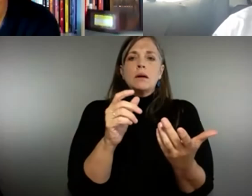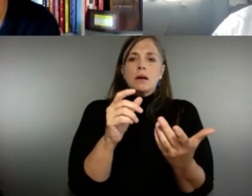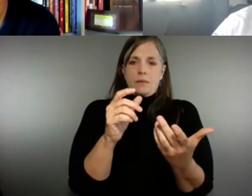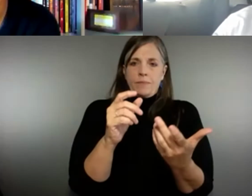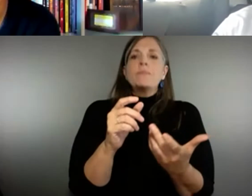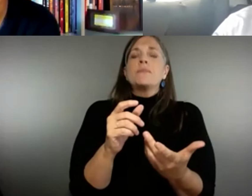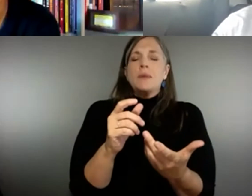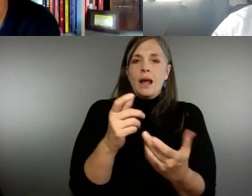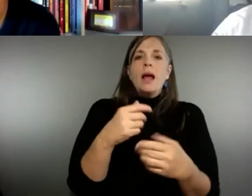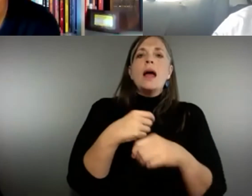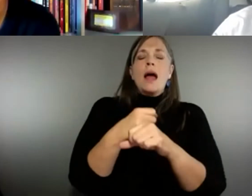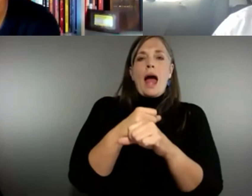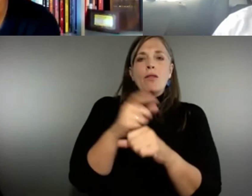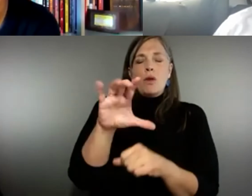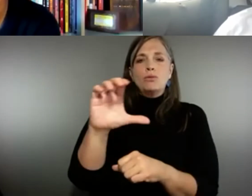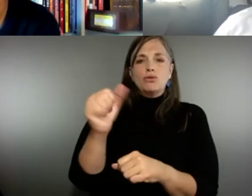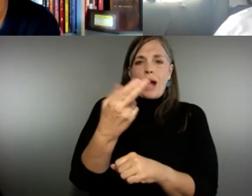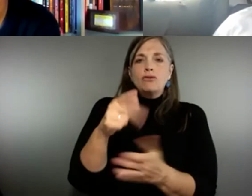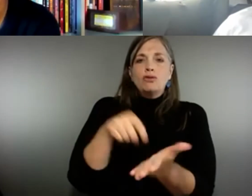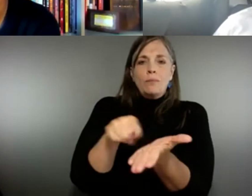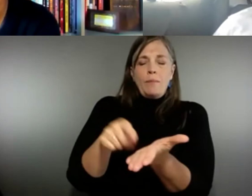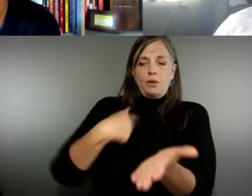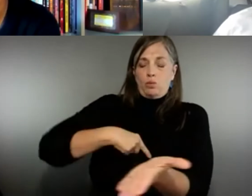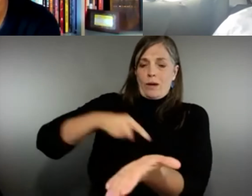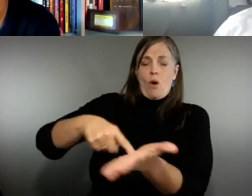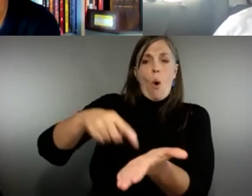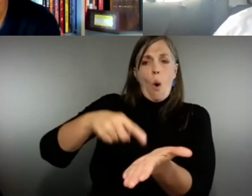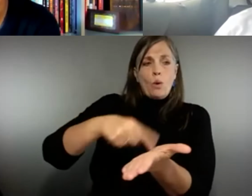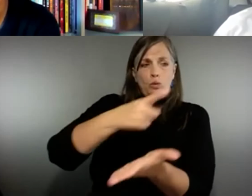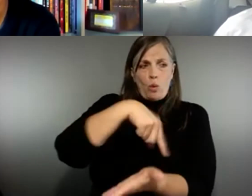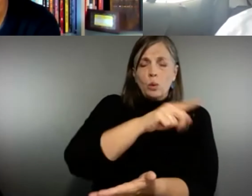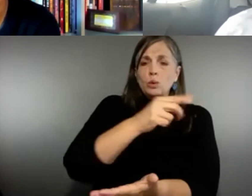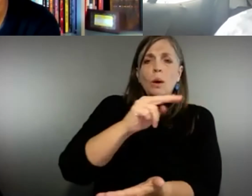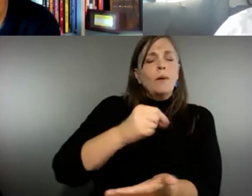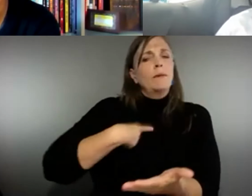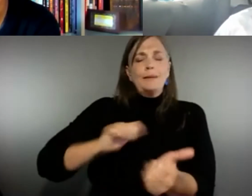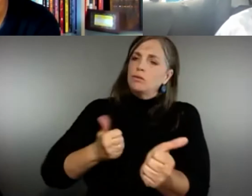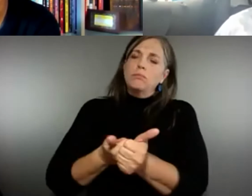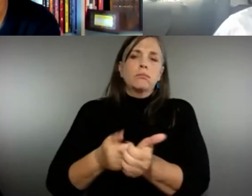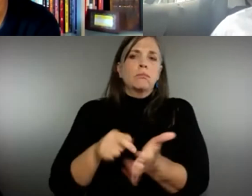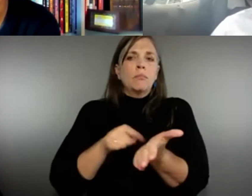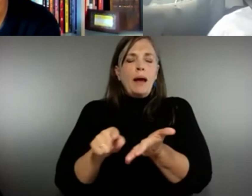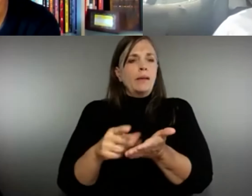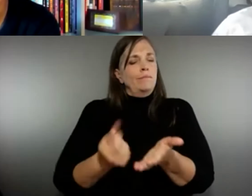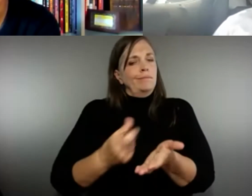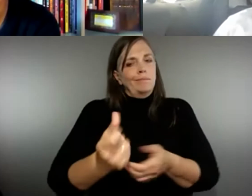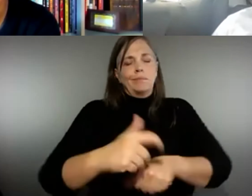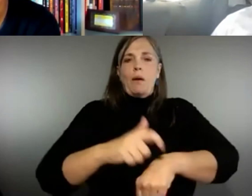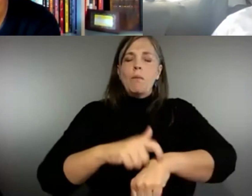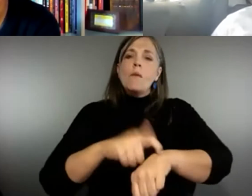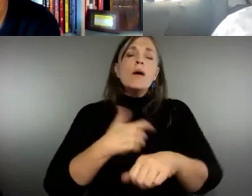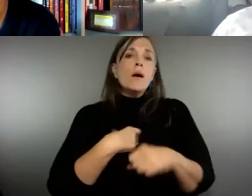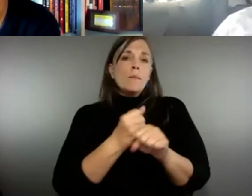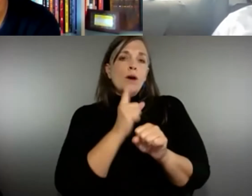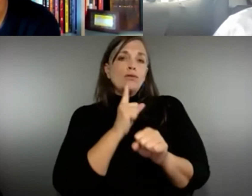payments that we owe our non-profits uh in a in a a real way trying to navigate government trying to ensure uh a